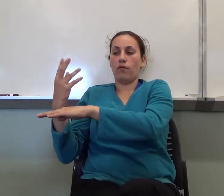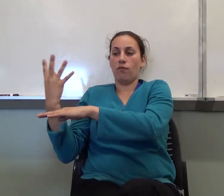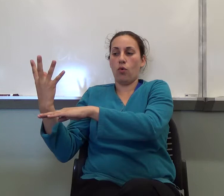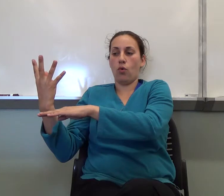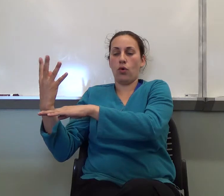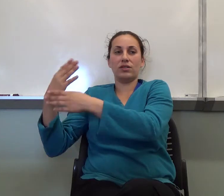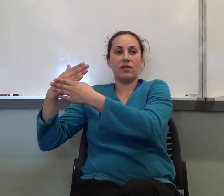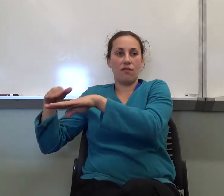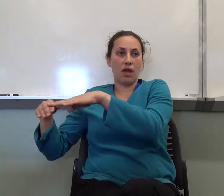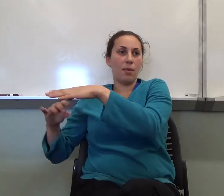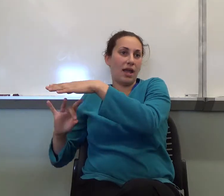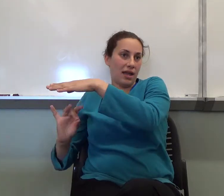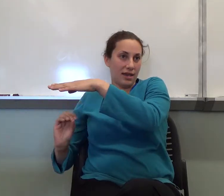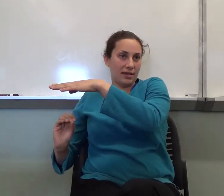by 80.